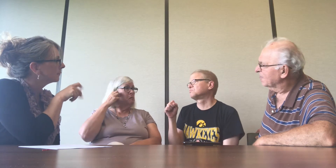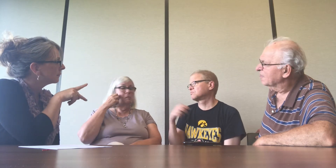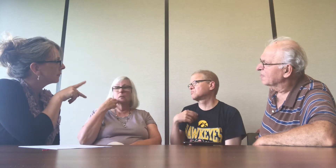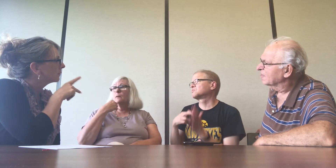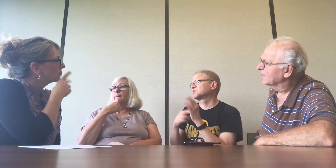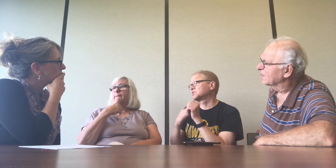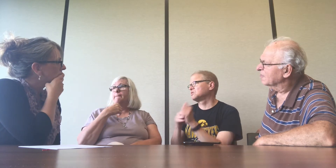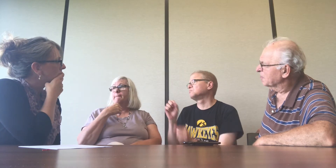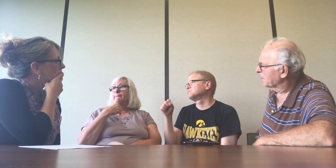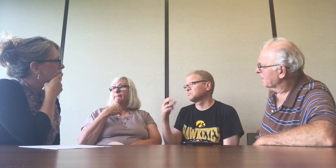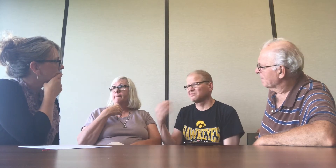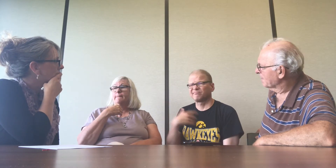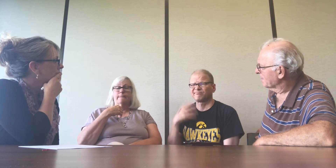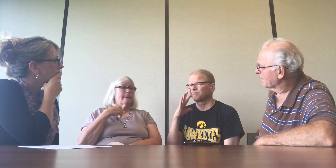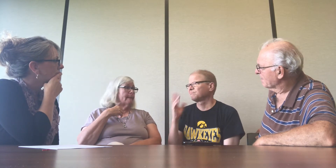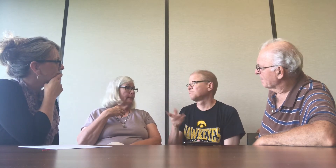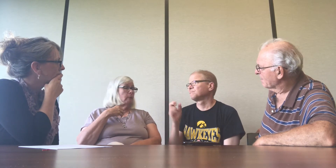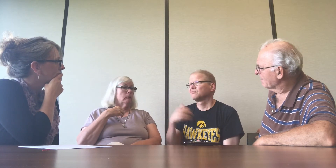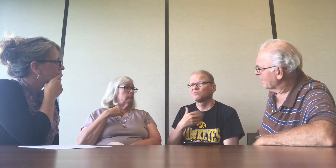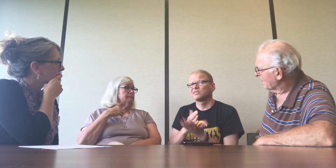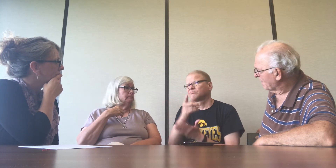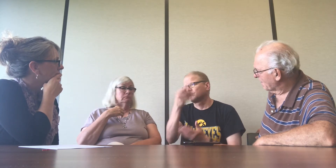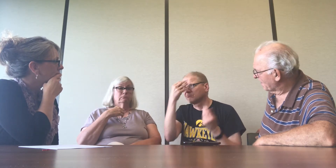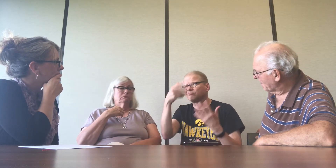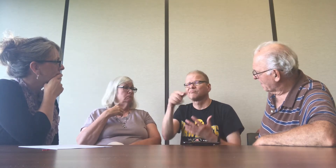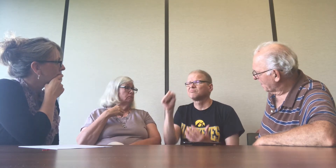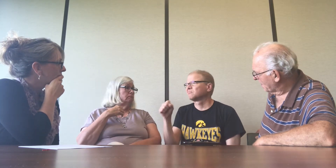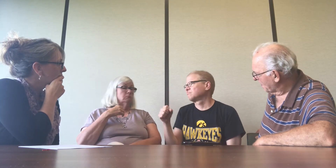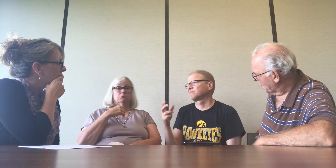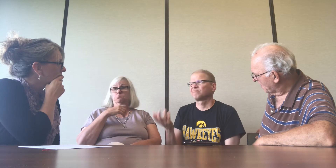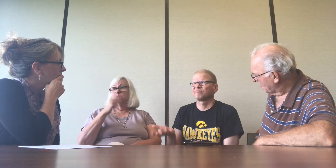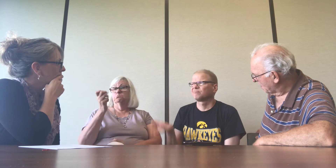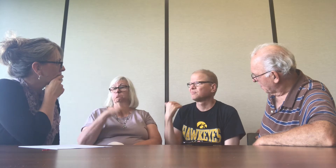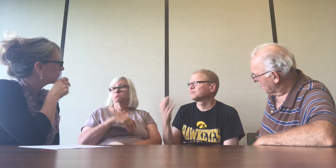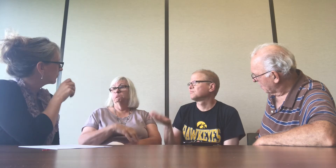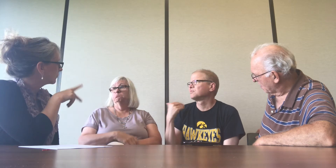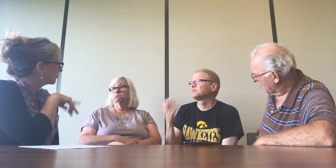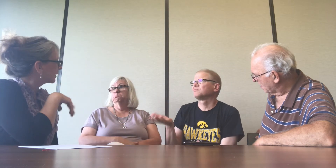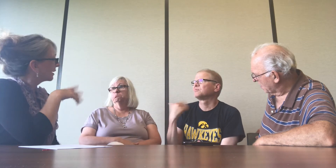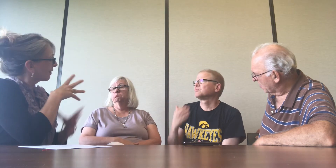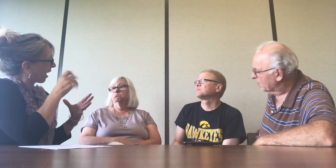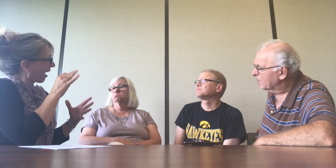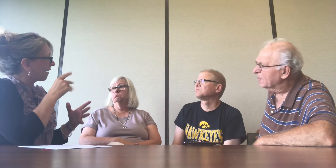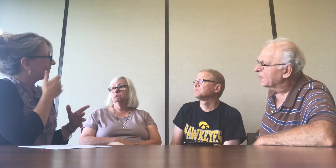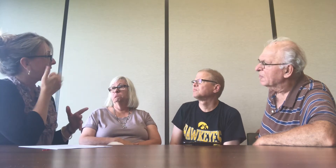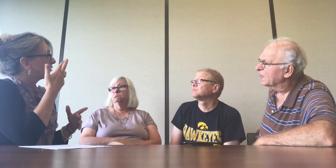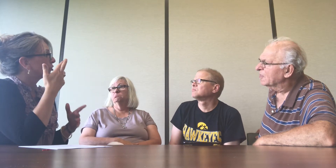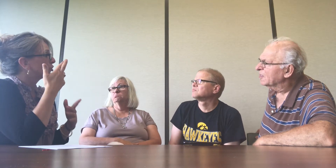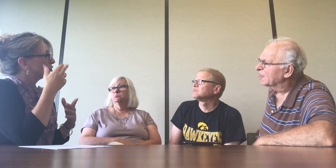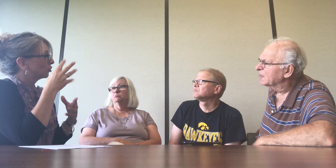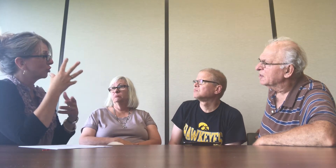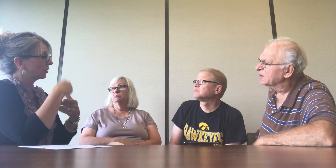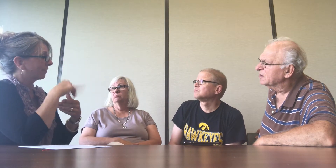the Deaf Grassroots Movement, the DGM? Albert, yes. Yep, send information my way and we'll share it there too.